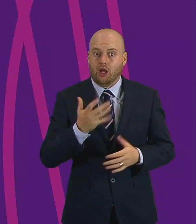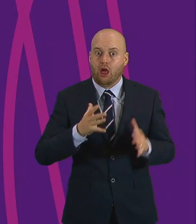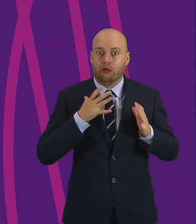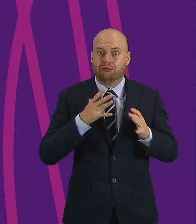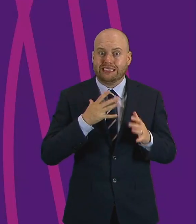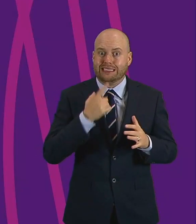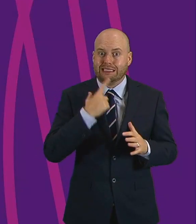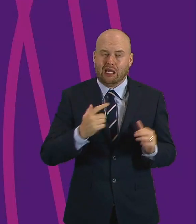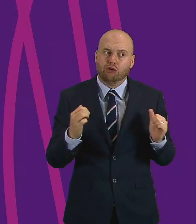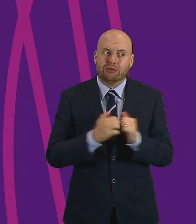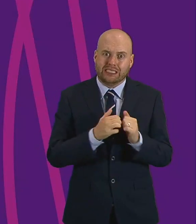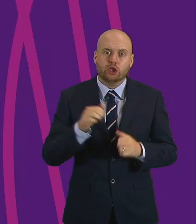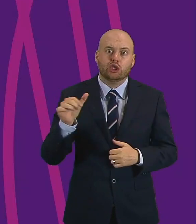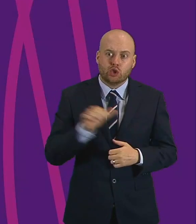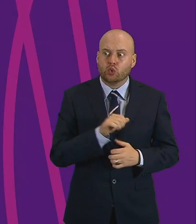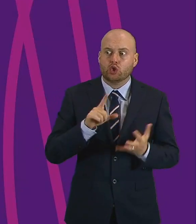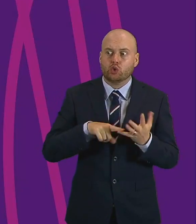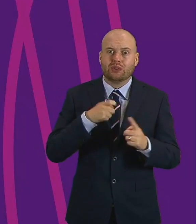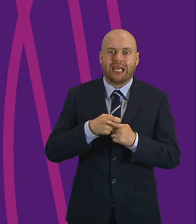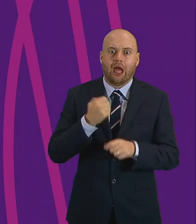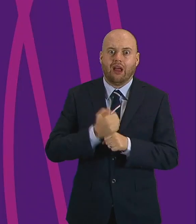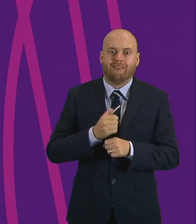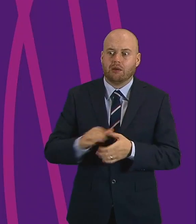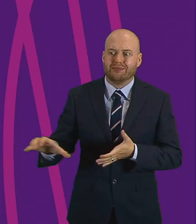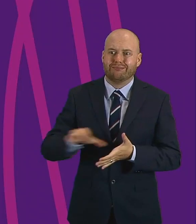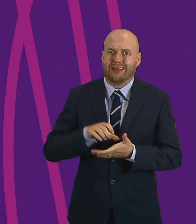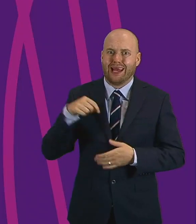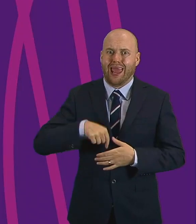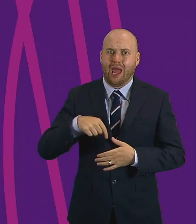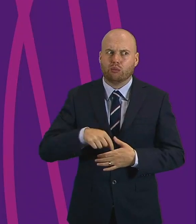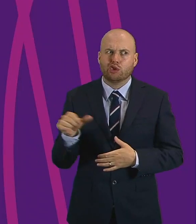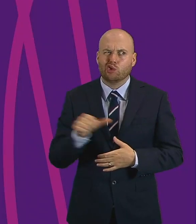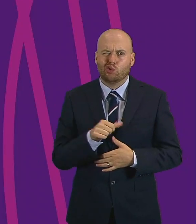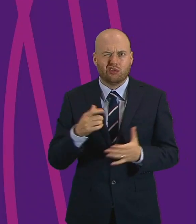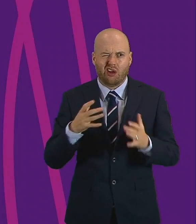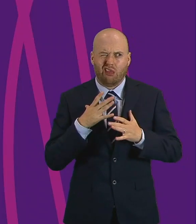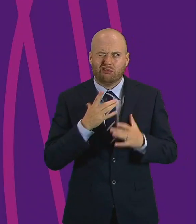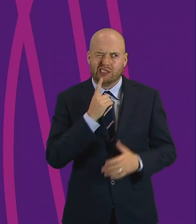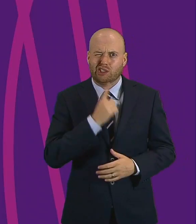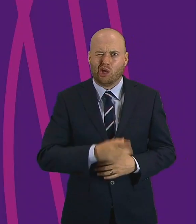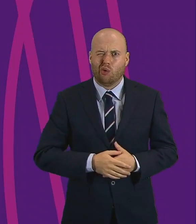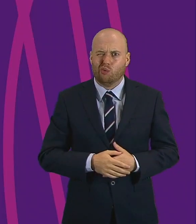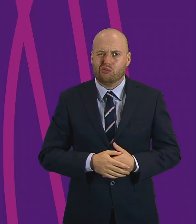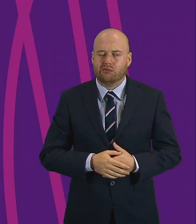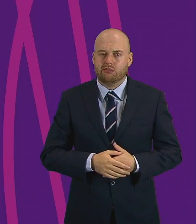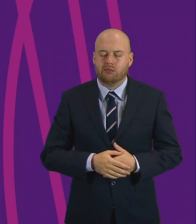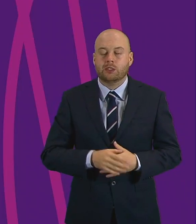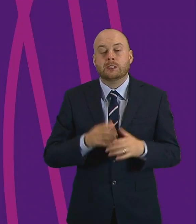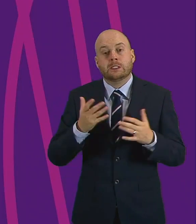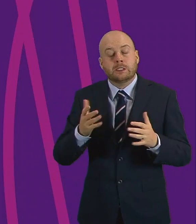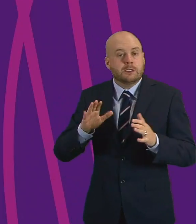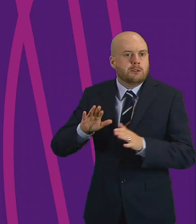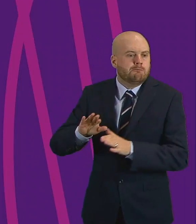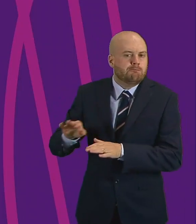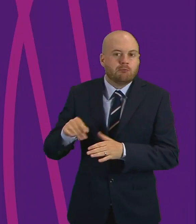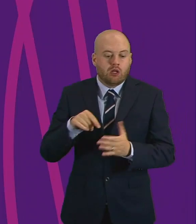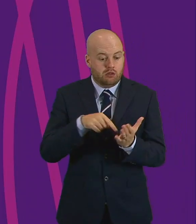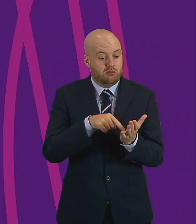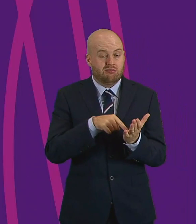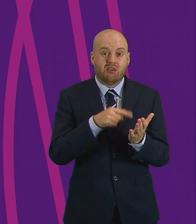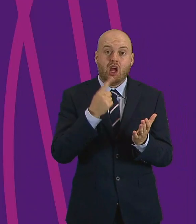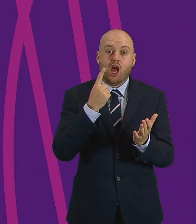They definitely should pay up. Council finance chiefs' first set of figures showed a £100 million black